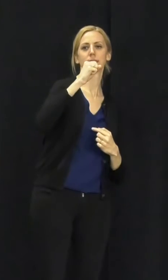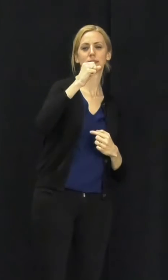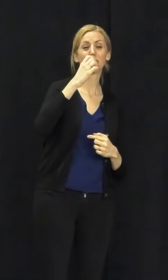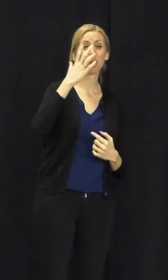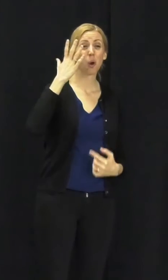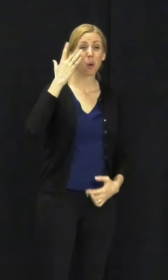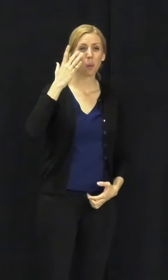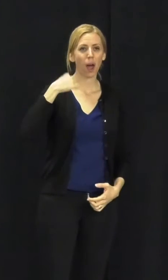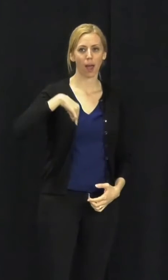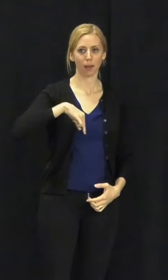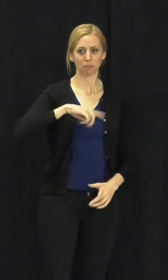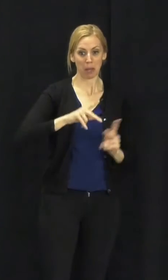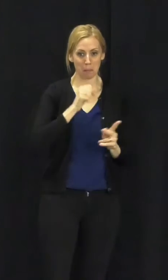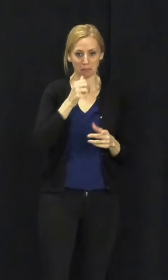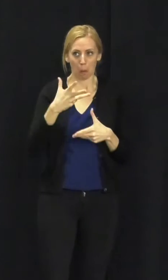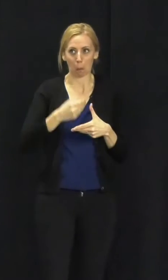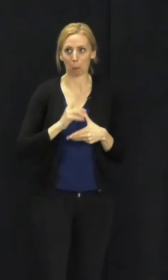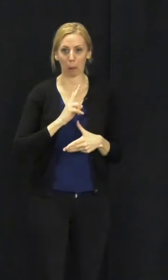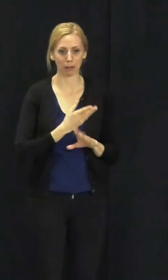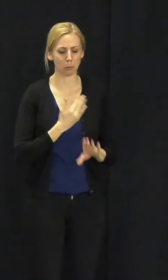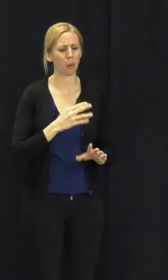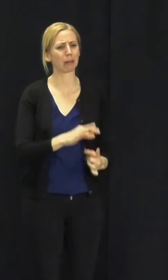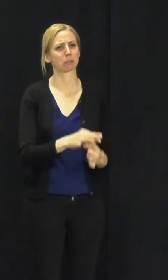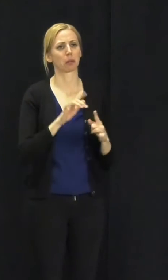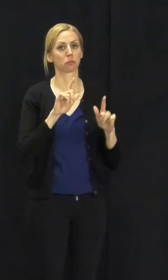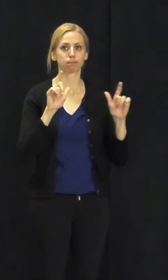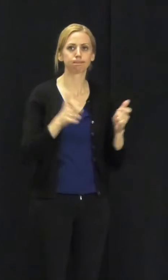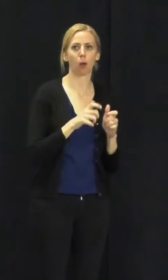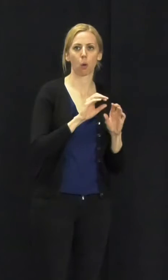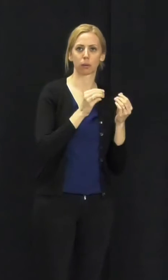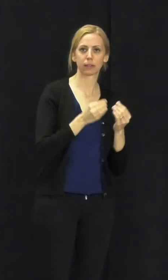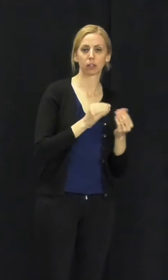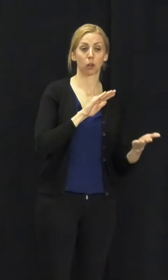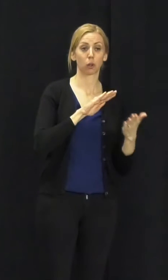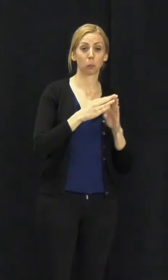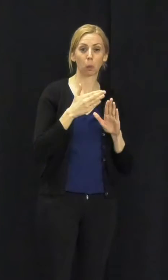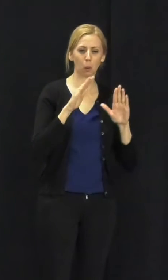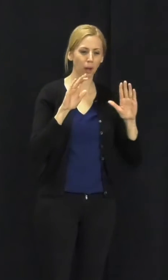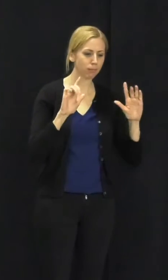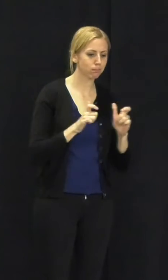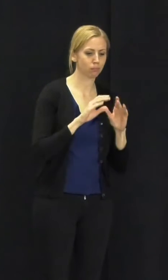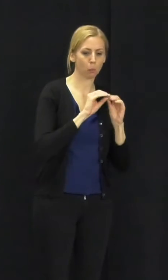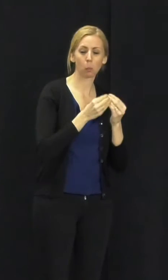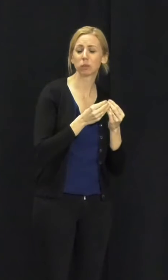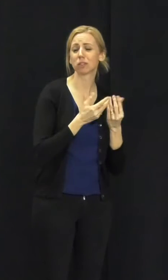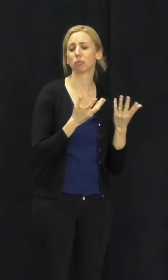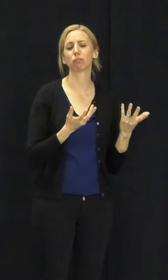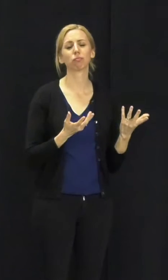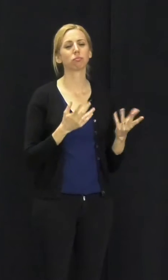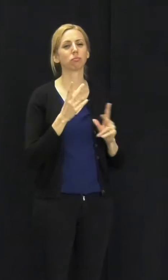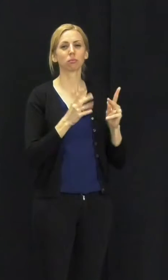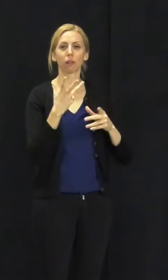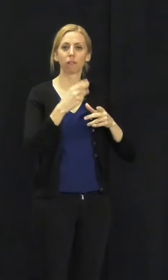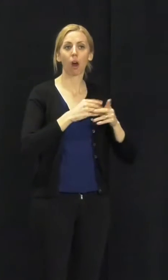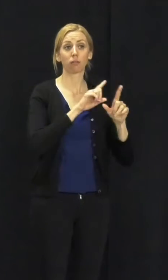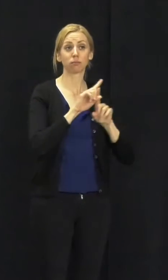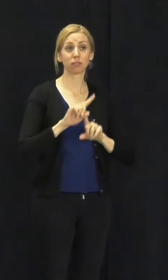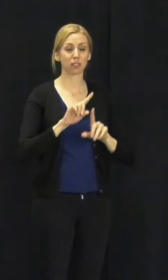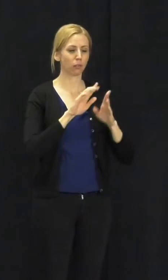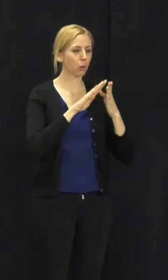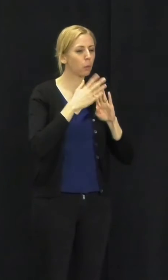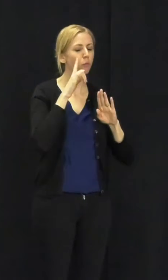actually had a slightly lower budget than the entire National Endowment for the Arts, right? So we have a lot of